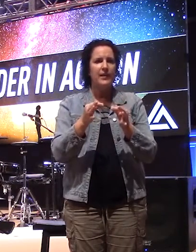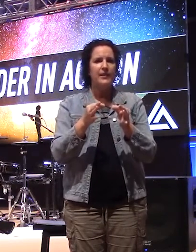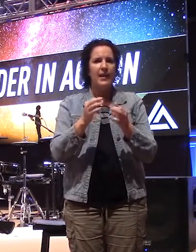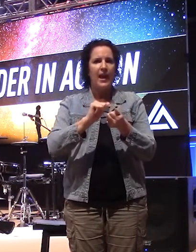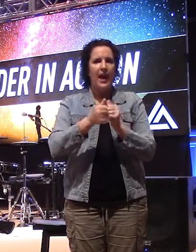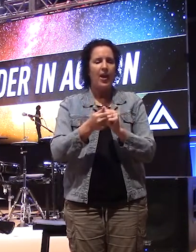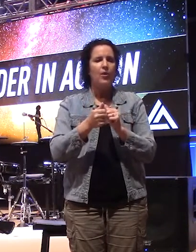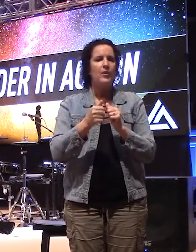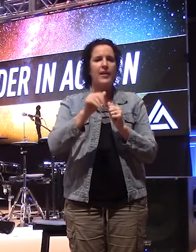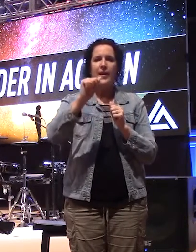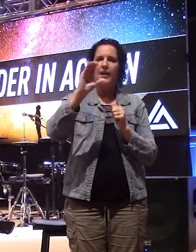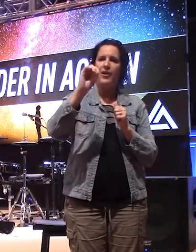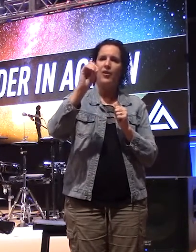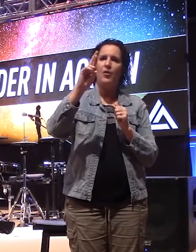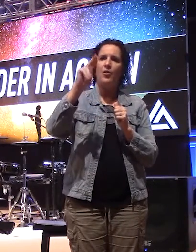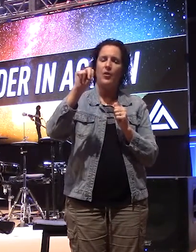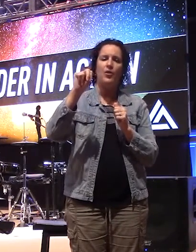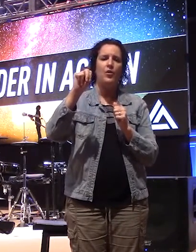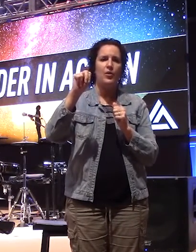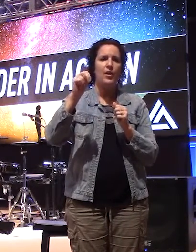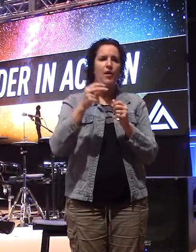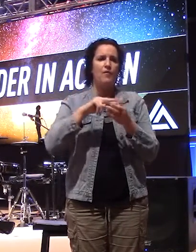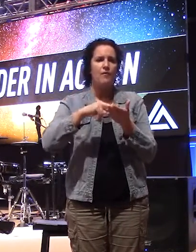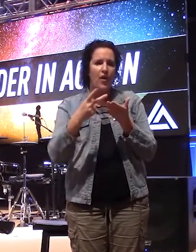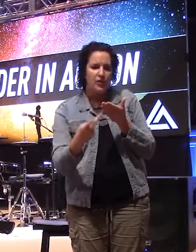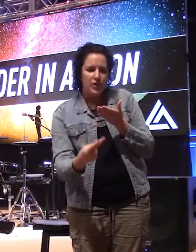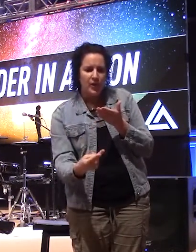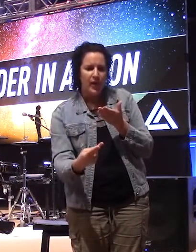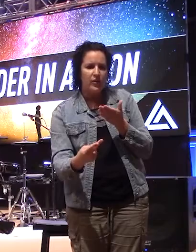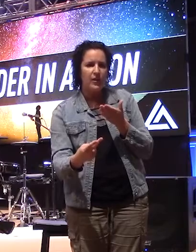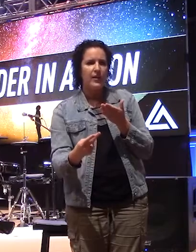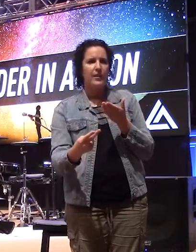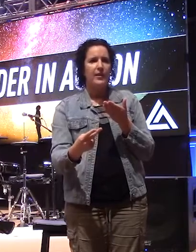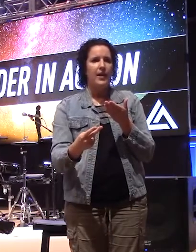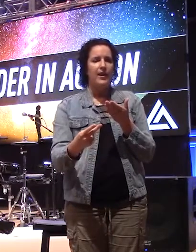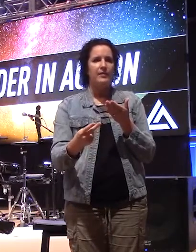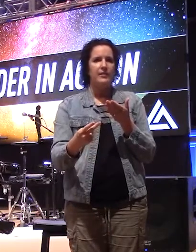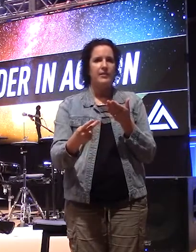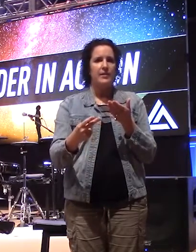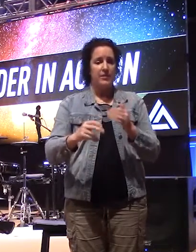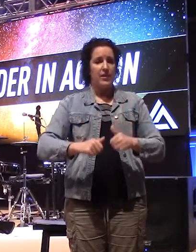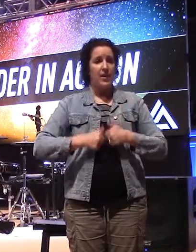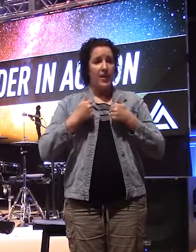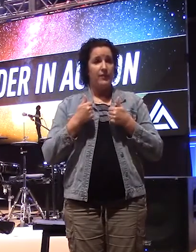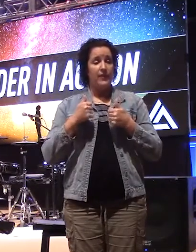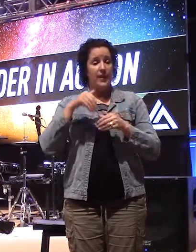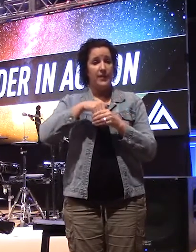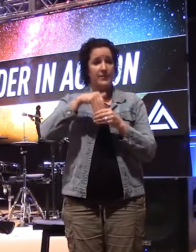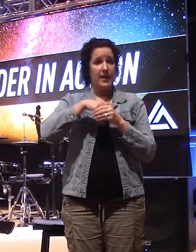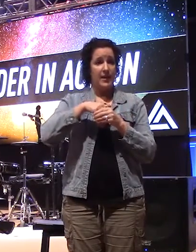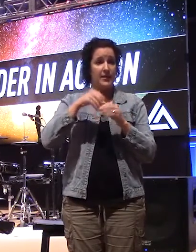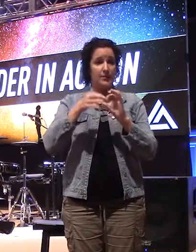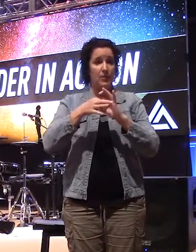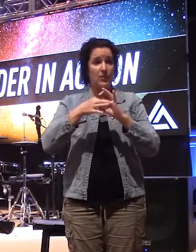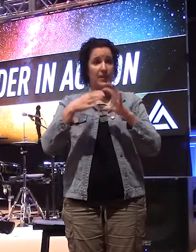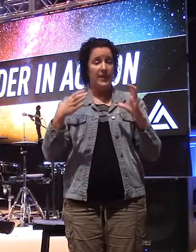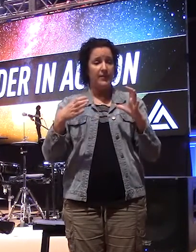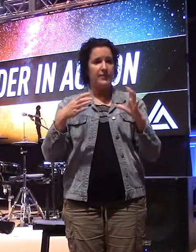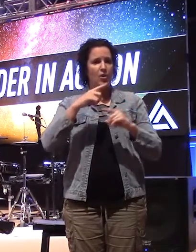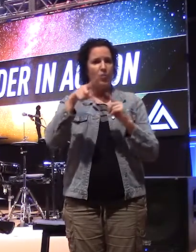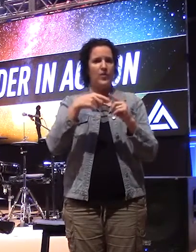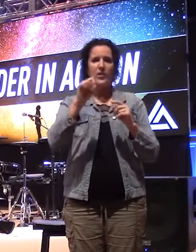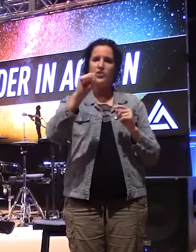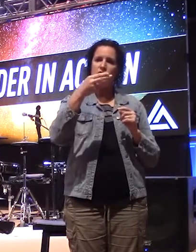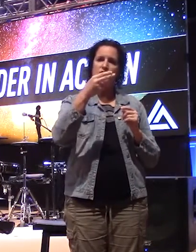thing doesn't die. It's just that hard outer shell rots away. And then the life inside can be released. And when the hard outer shell